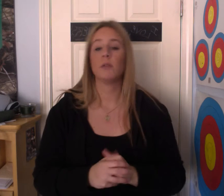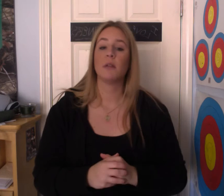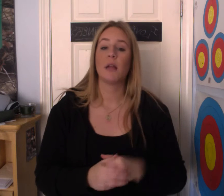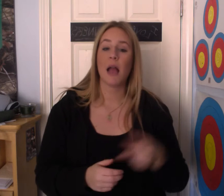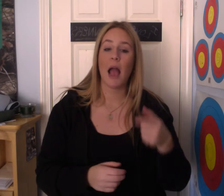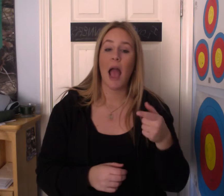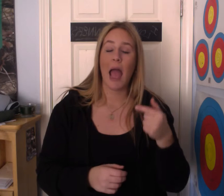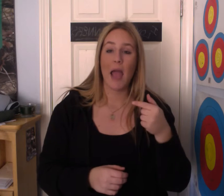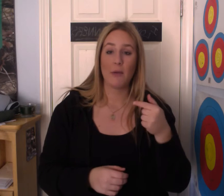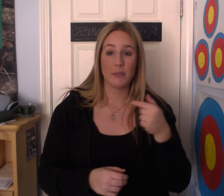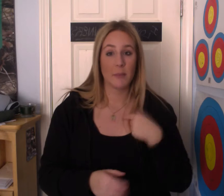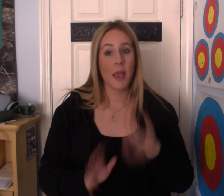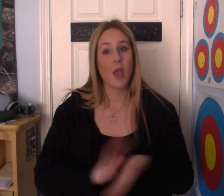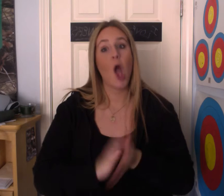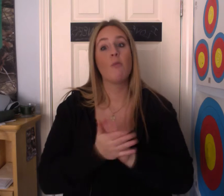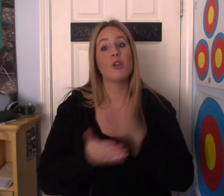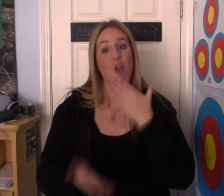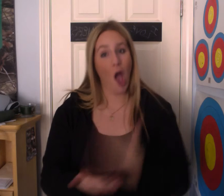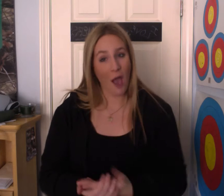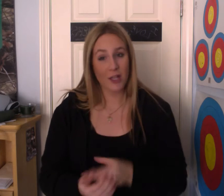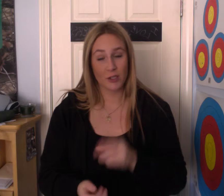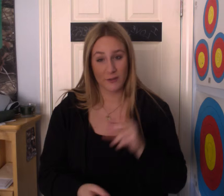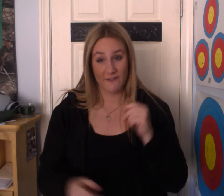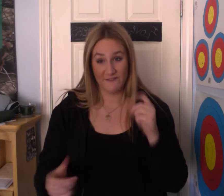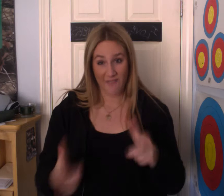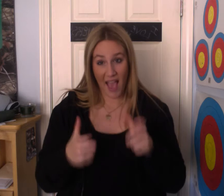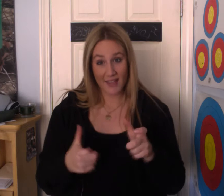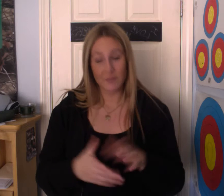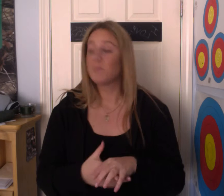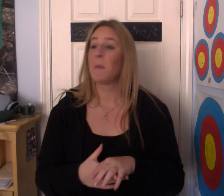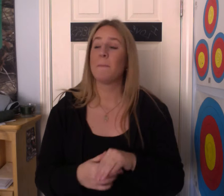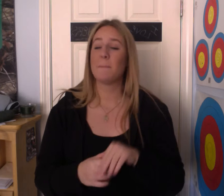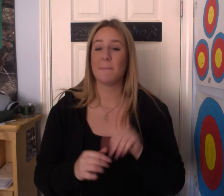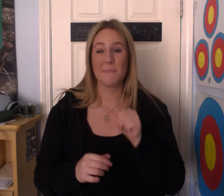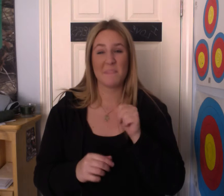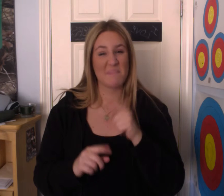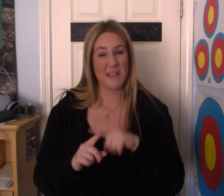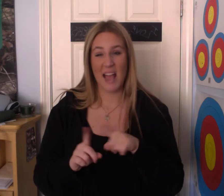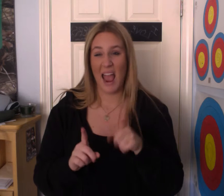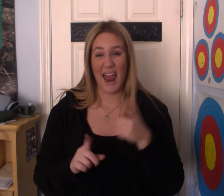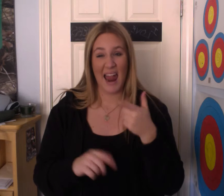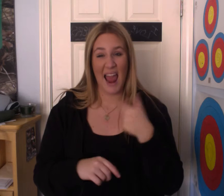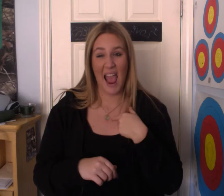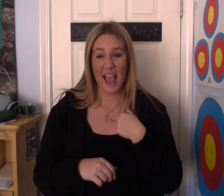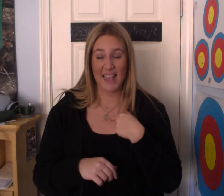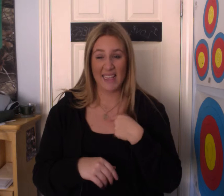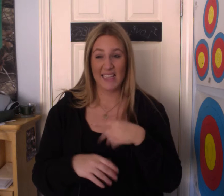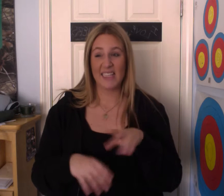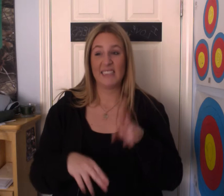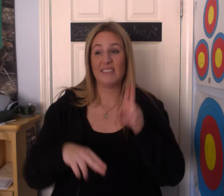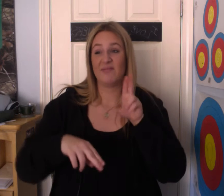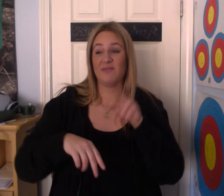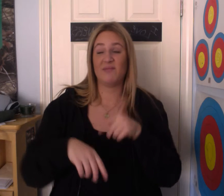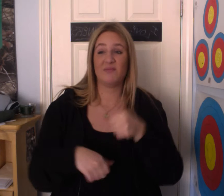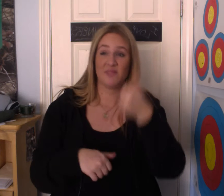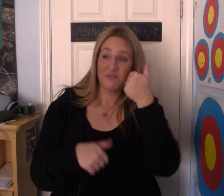best friend in no time. But instead, I remained a glorified piece of furniture that you could only recognize from the back of my head.